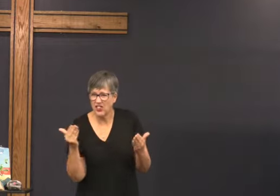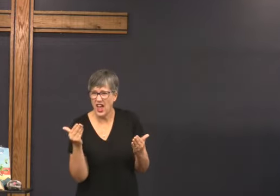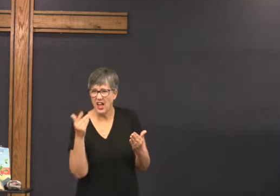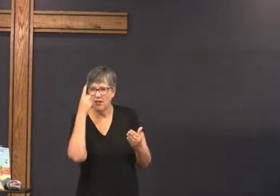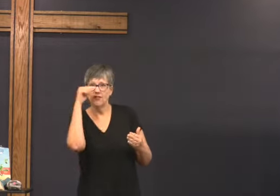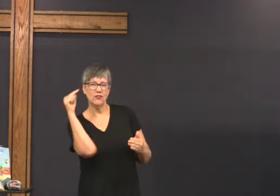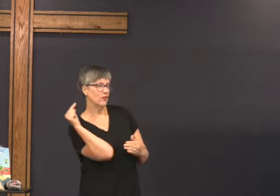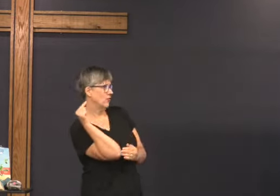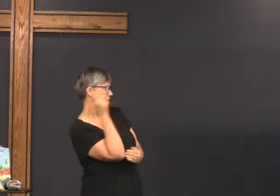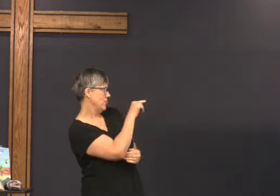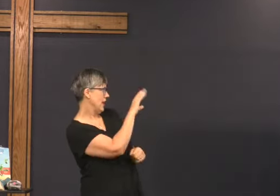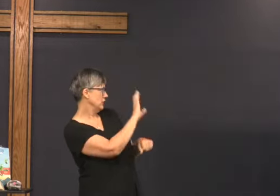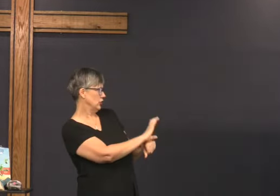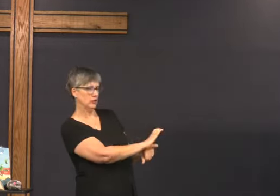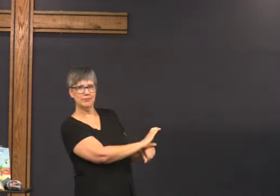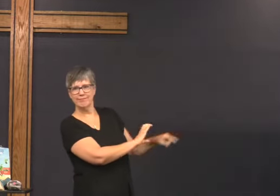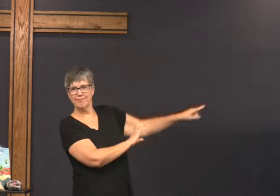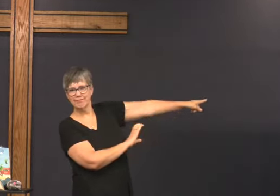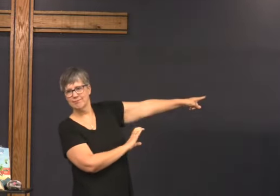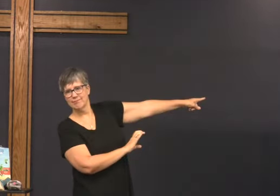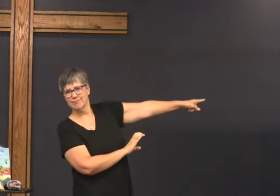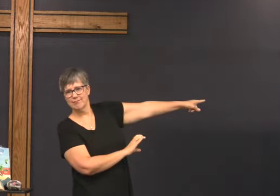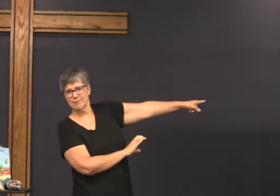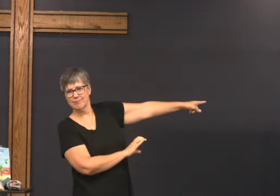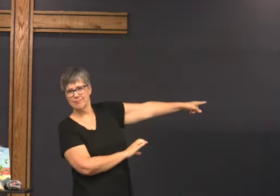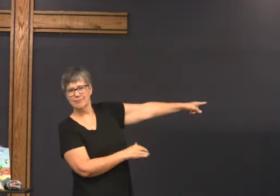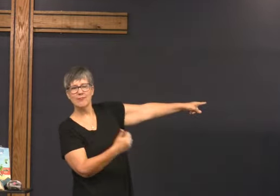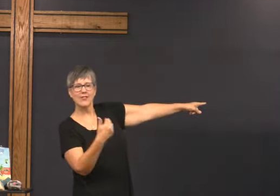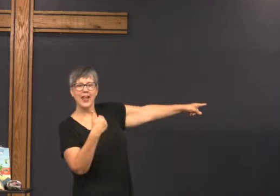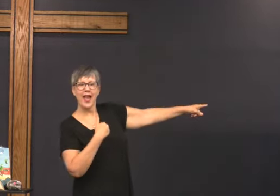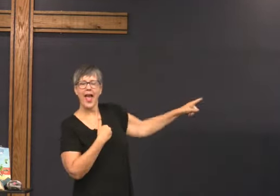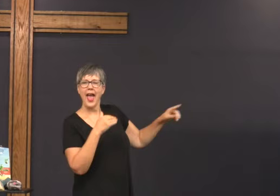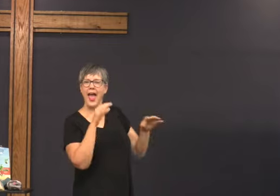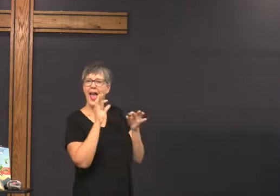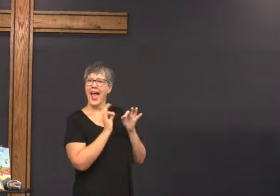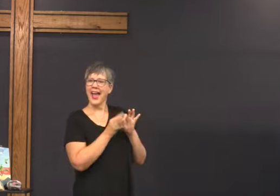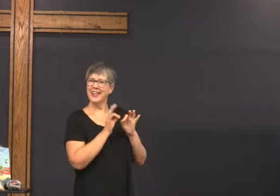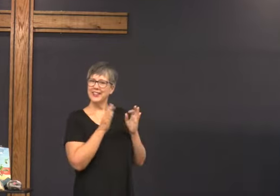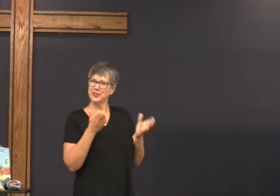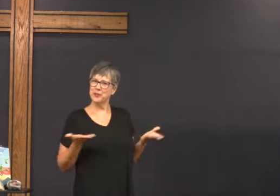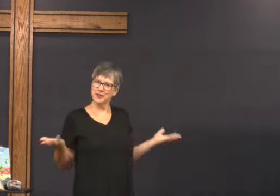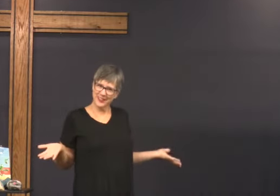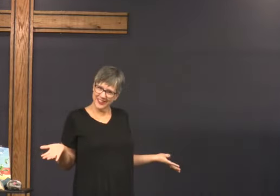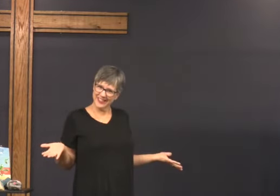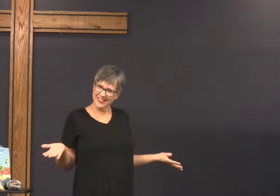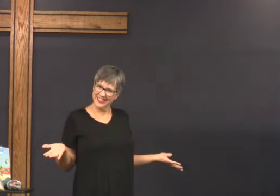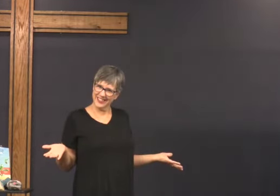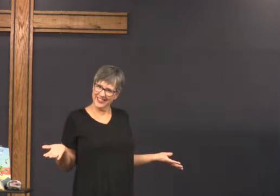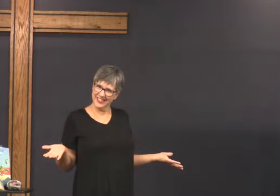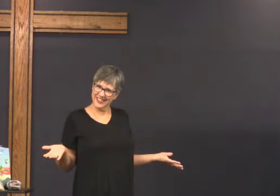bought a new house and everything so that we could go to this church. because they had an interpreter.